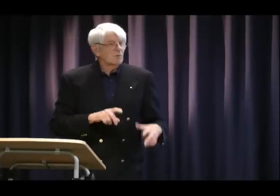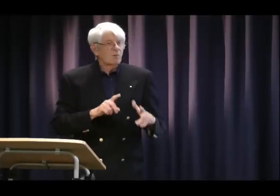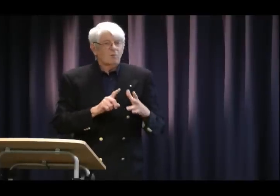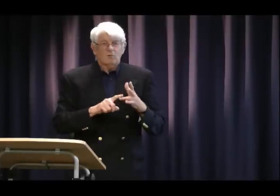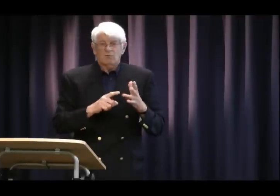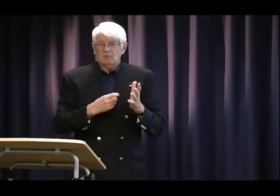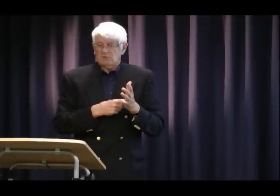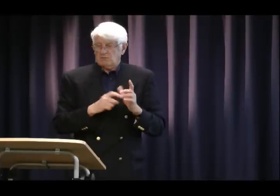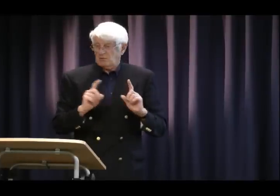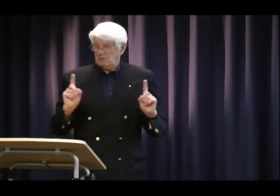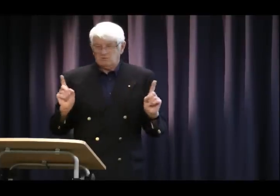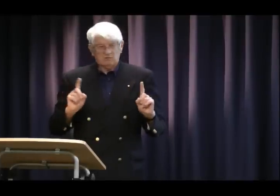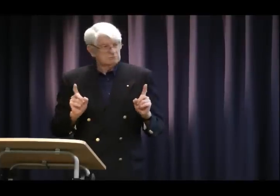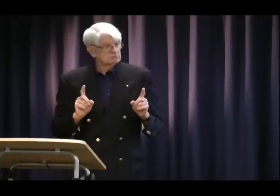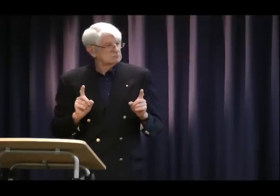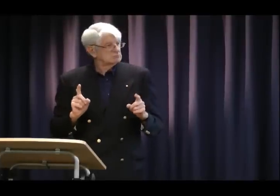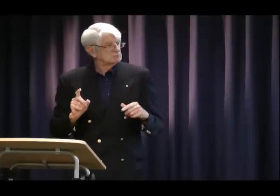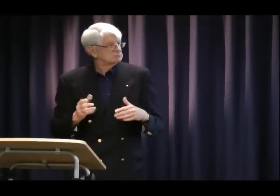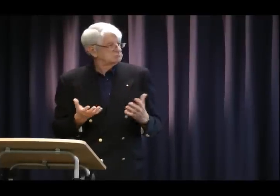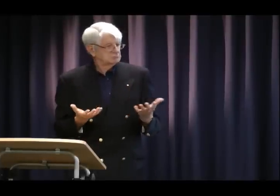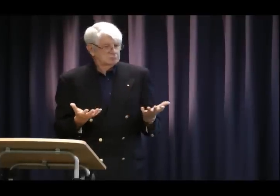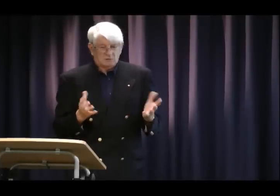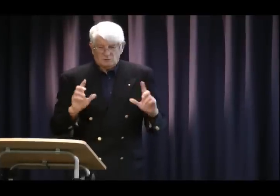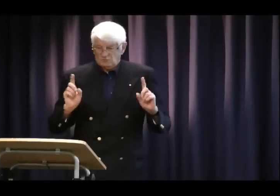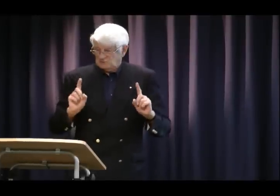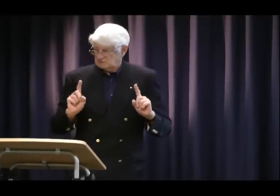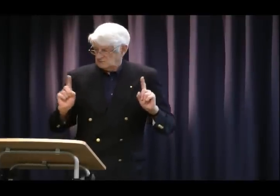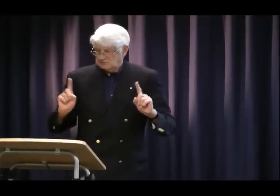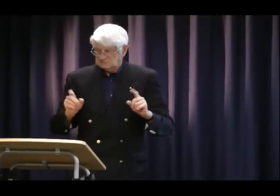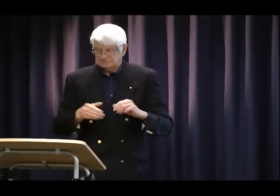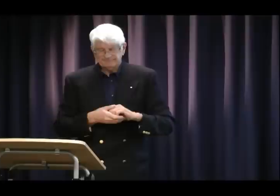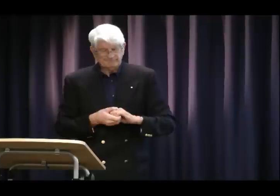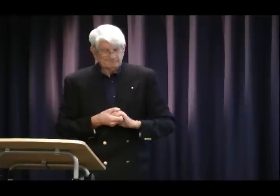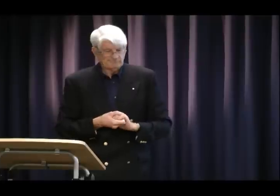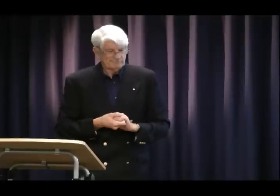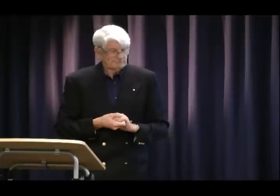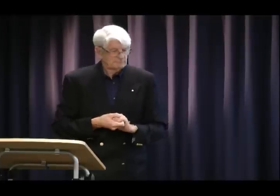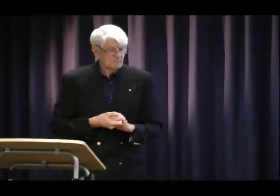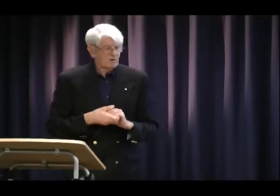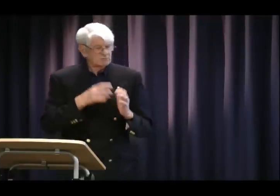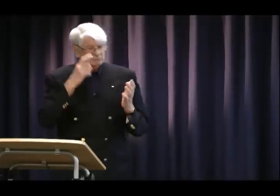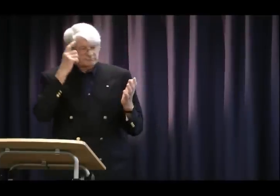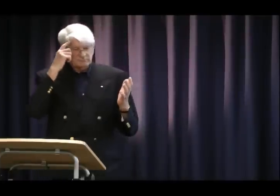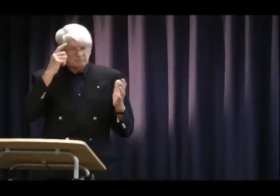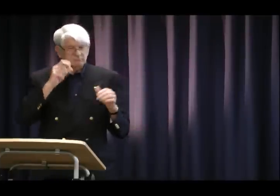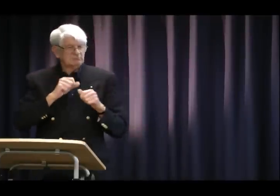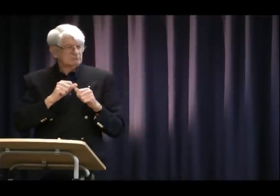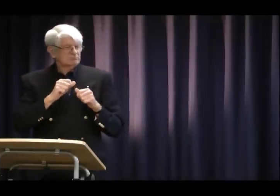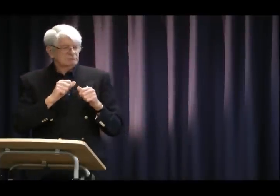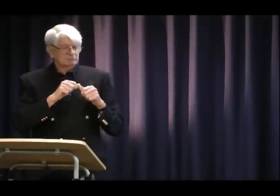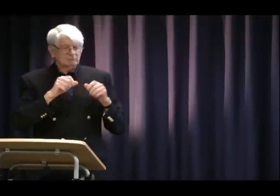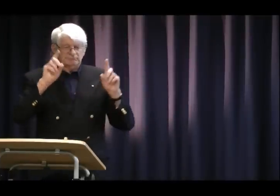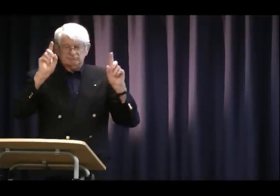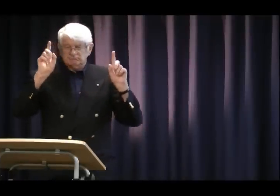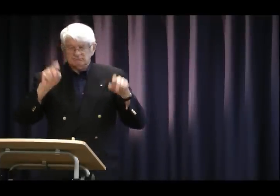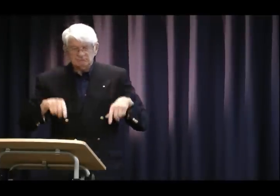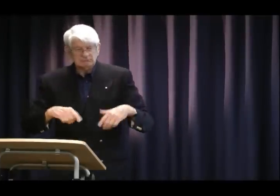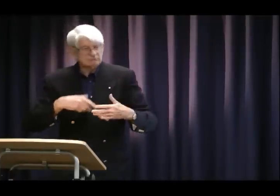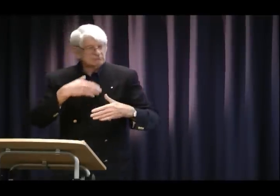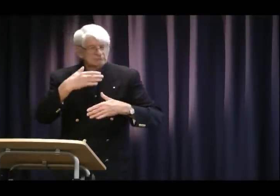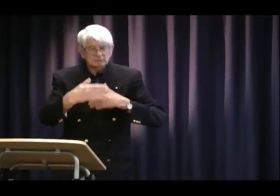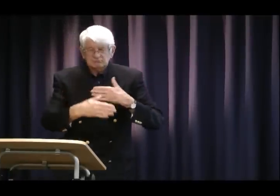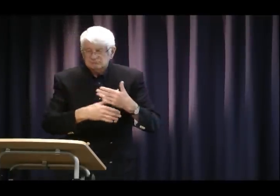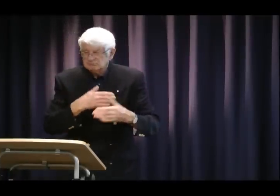So the board have been discussing the prospect of this building, what is suitable, whether we should stay or whether we should